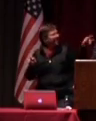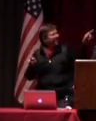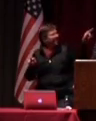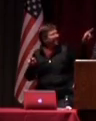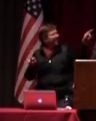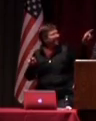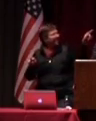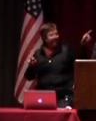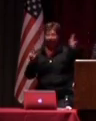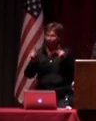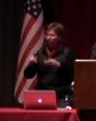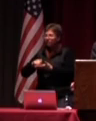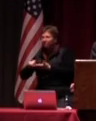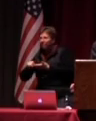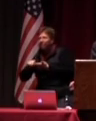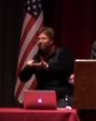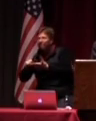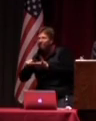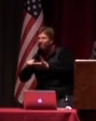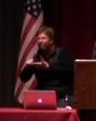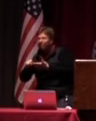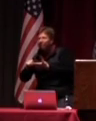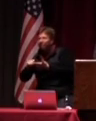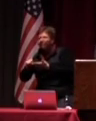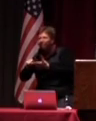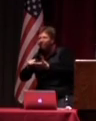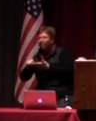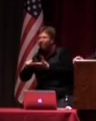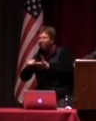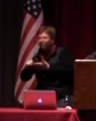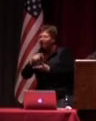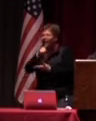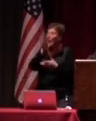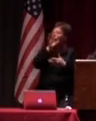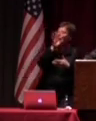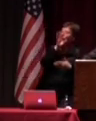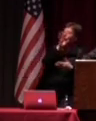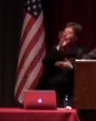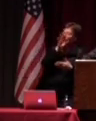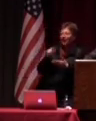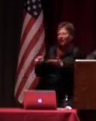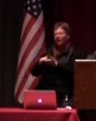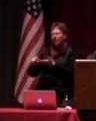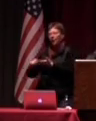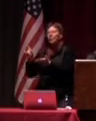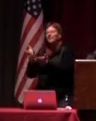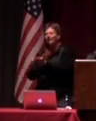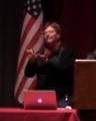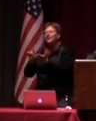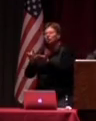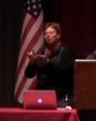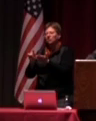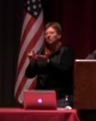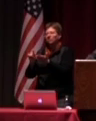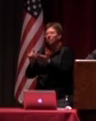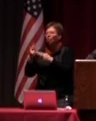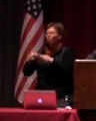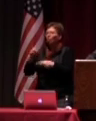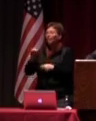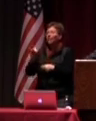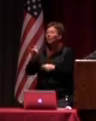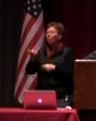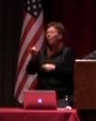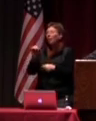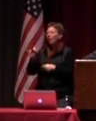taking dictation, published his account of the emperor's exiles and reminiscences in a large volume entitled Memorial of St.